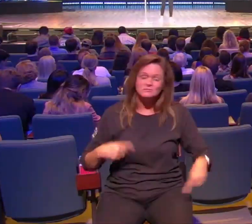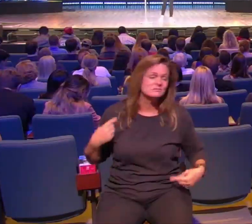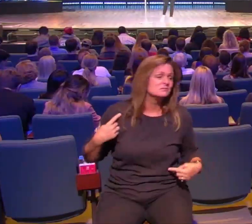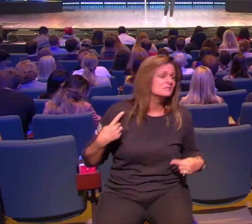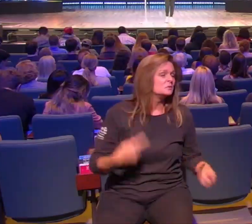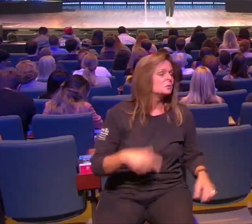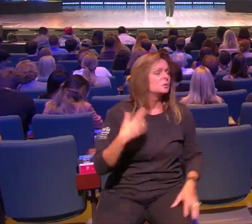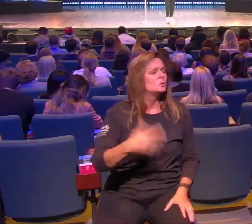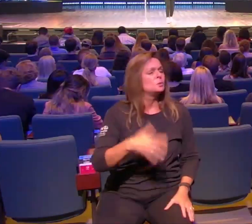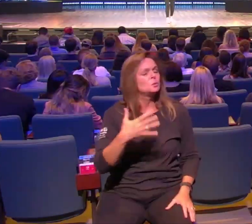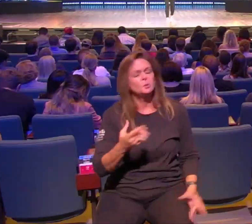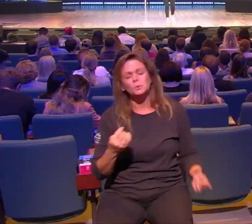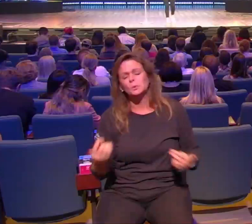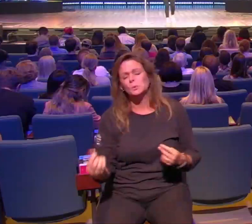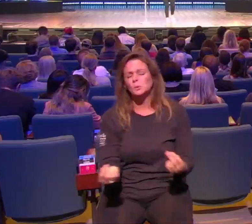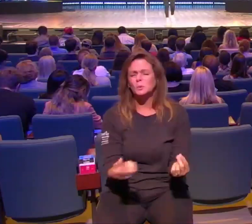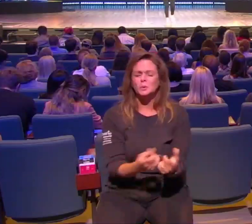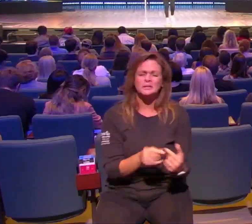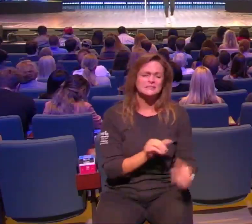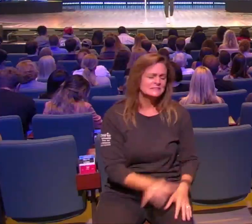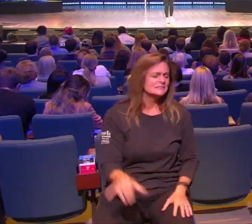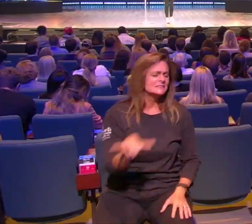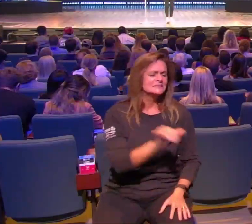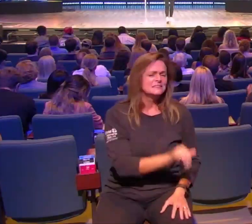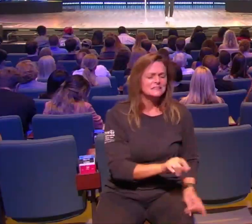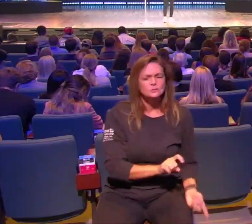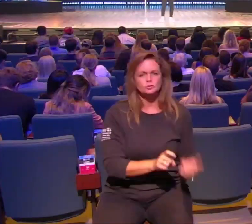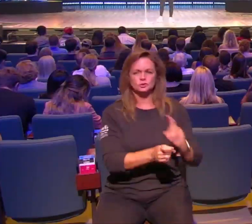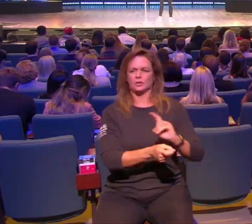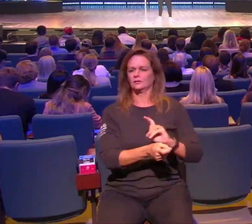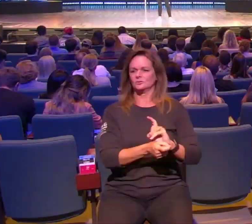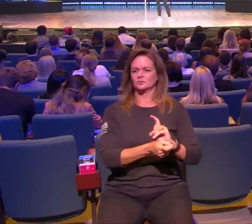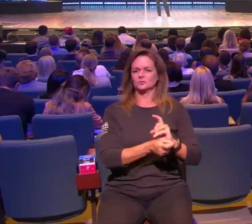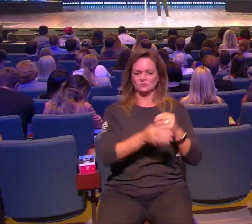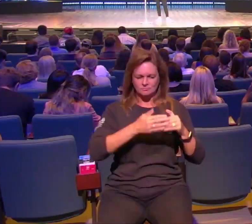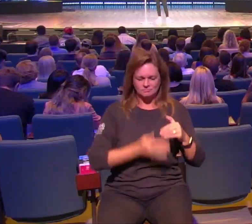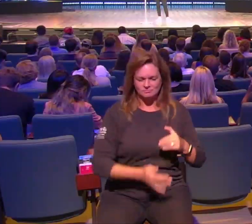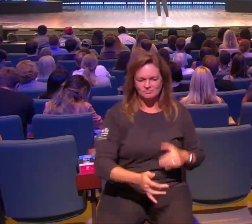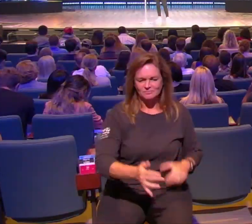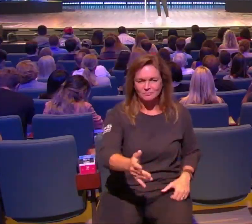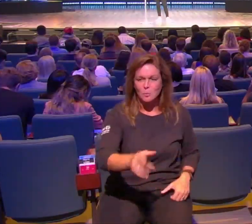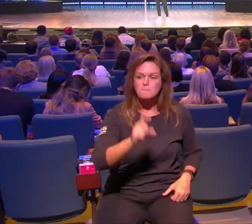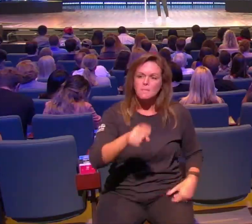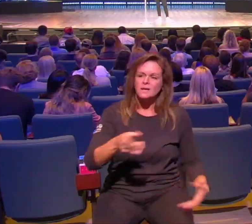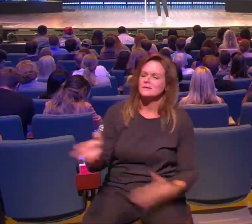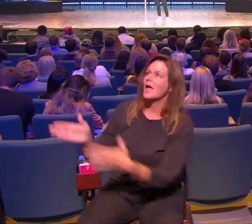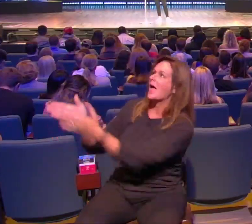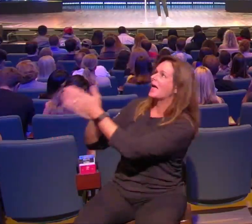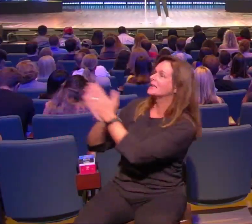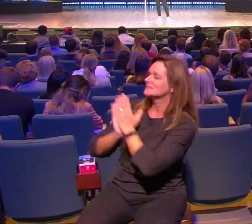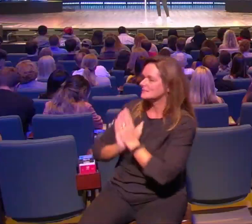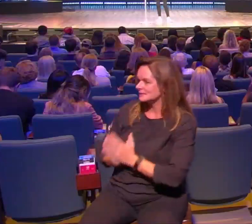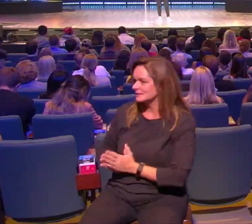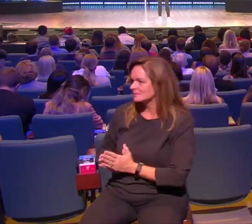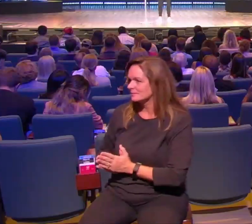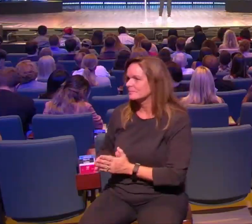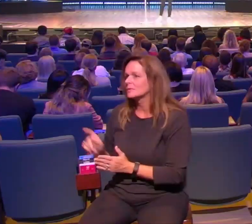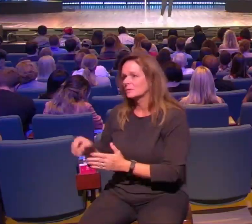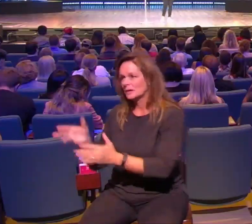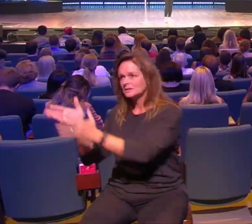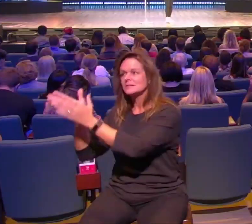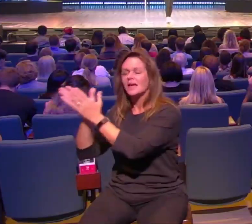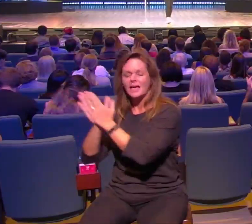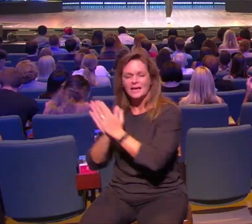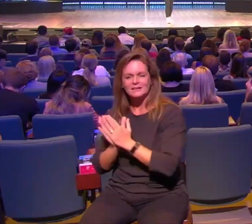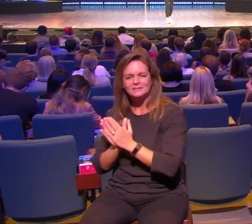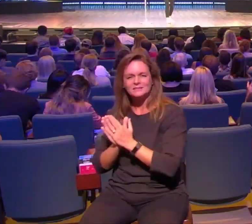wants to do something new with your old problem. Maybe you want him to heal you from the pain of your past, or to let